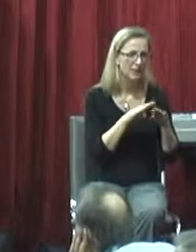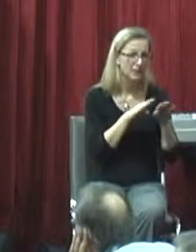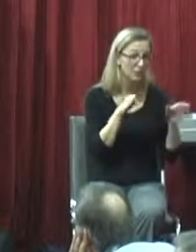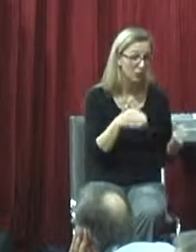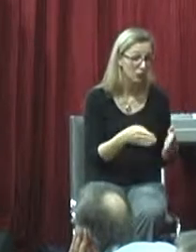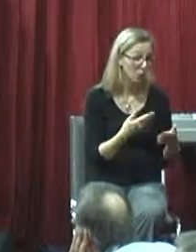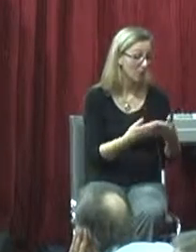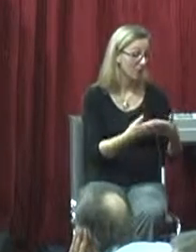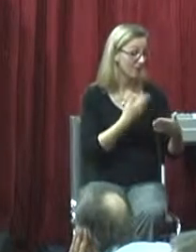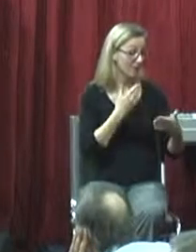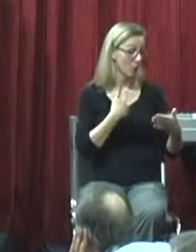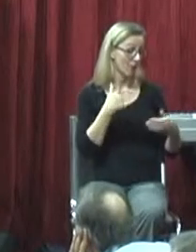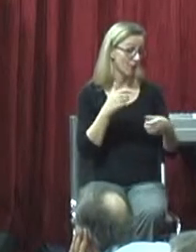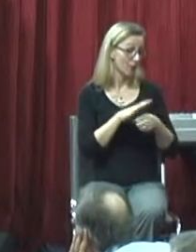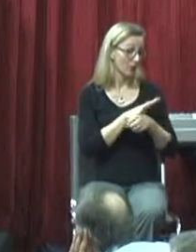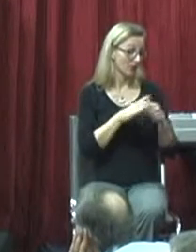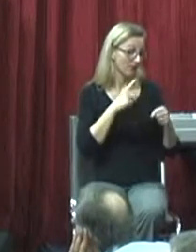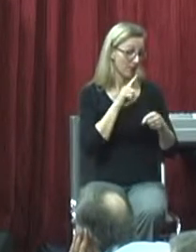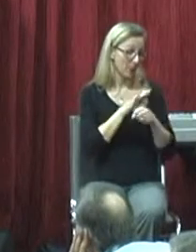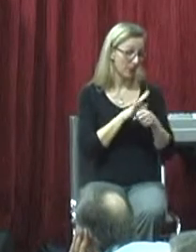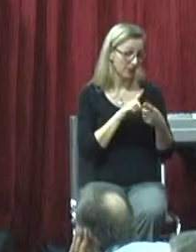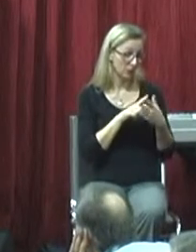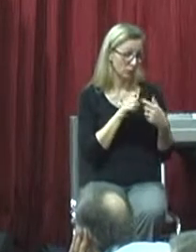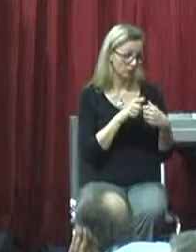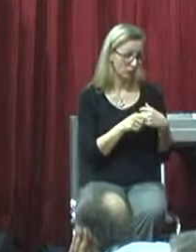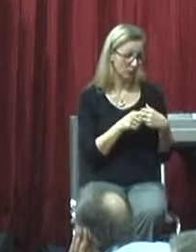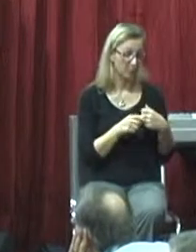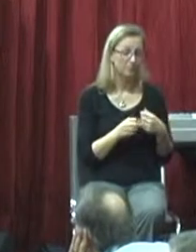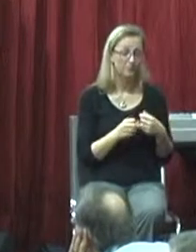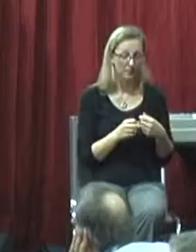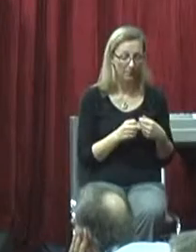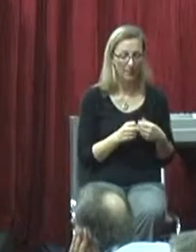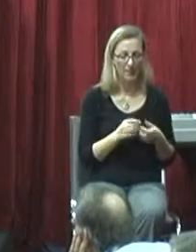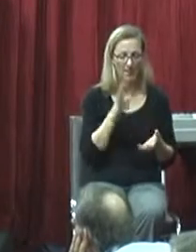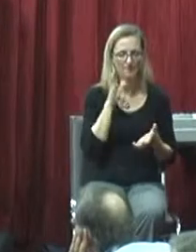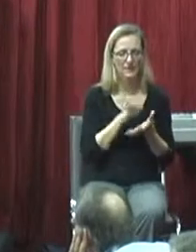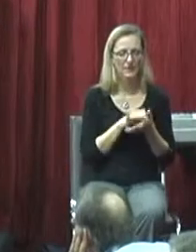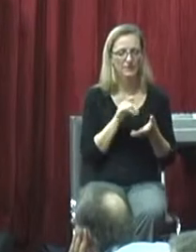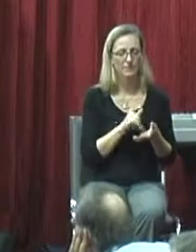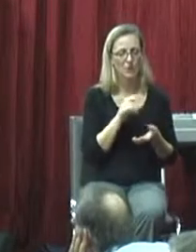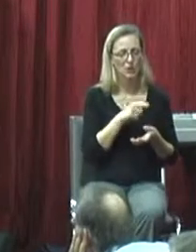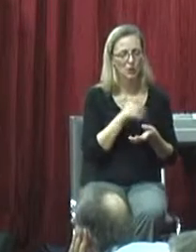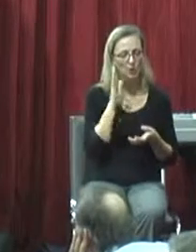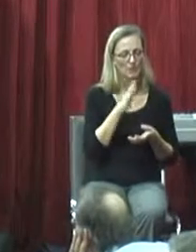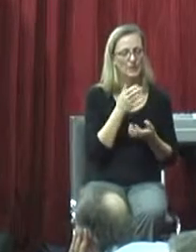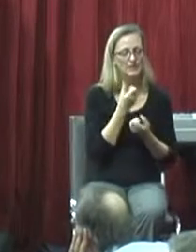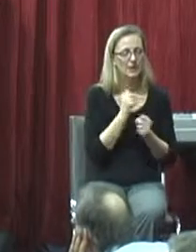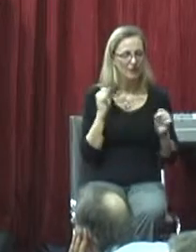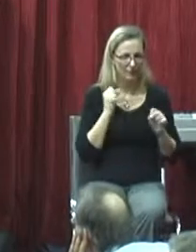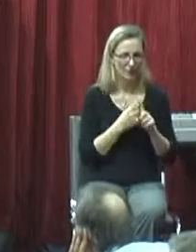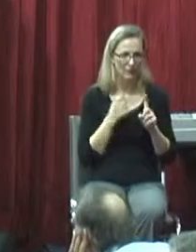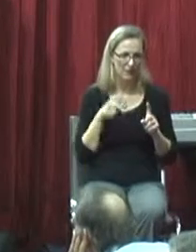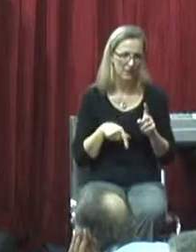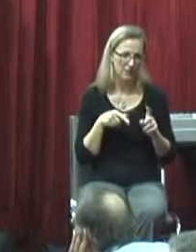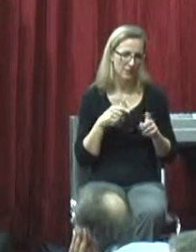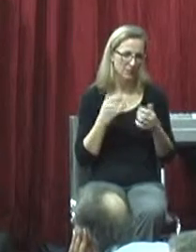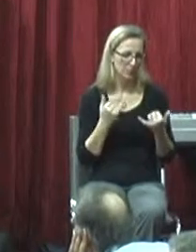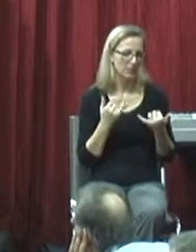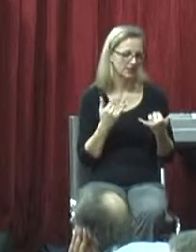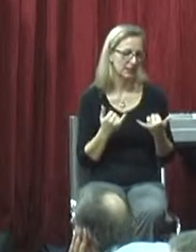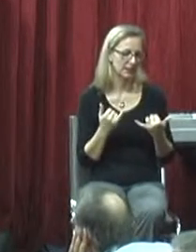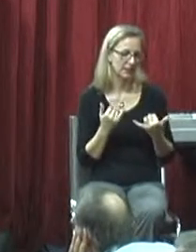I fulfilled my promise to you. And believe that you will be miraculously delivered from this present